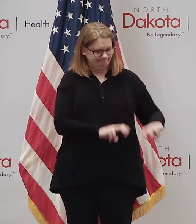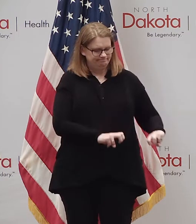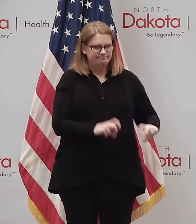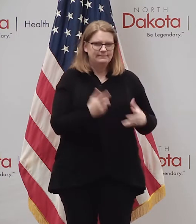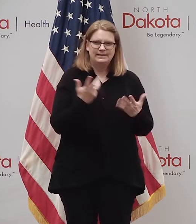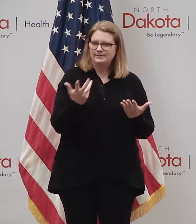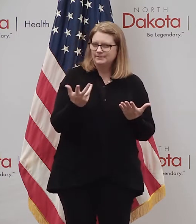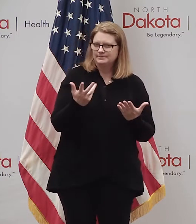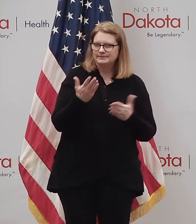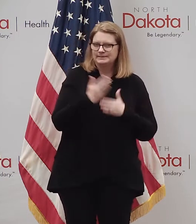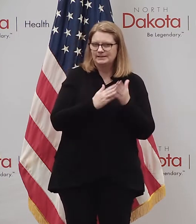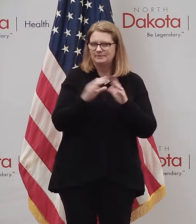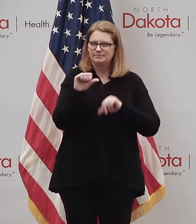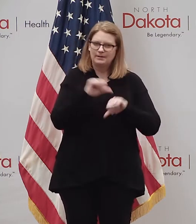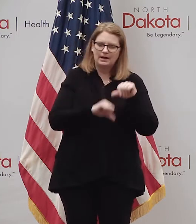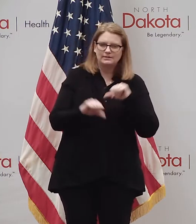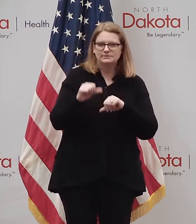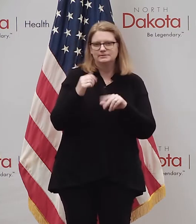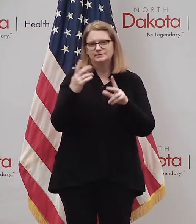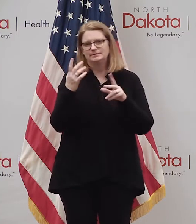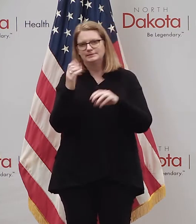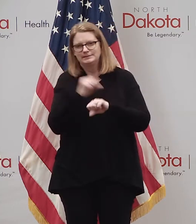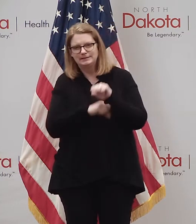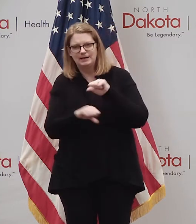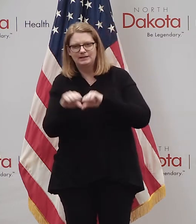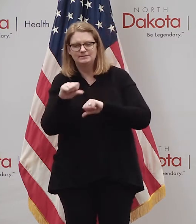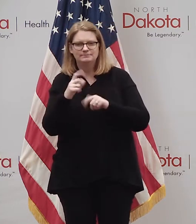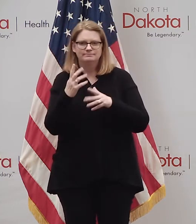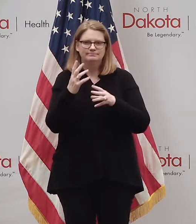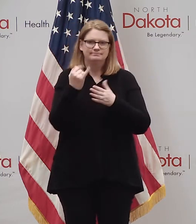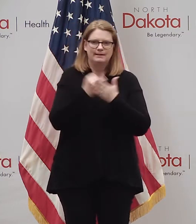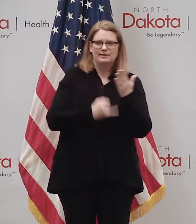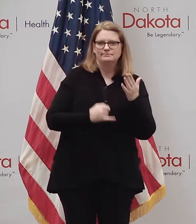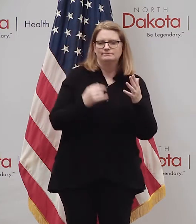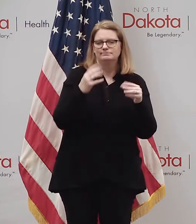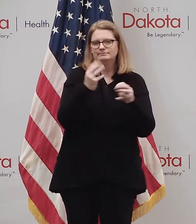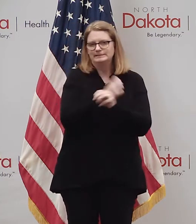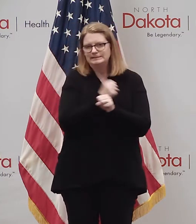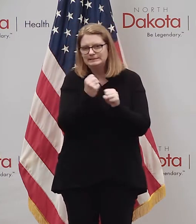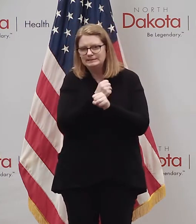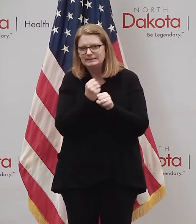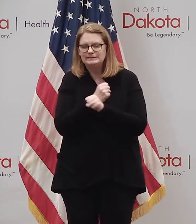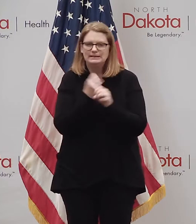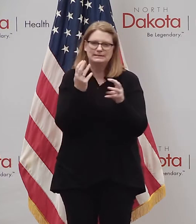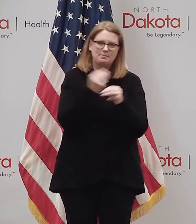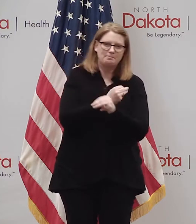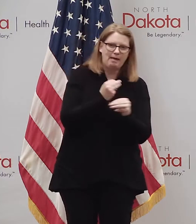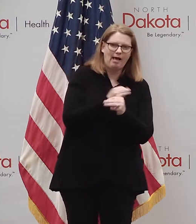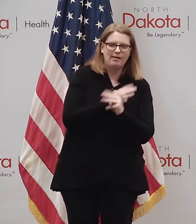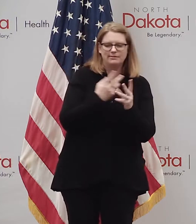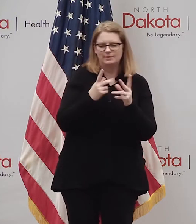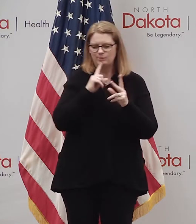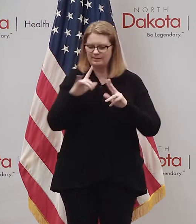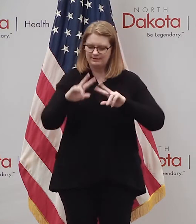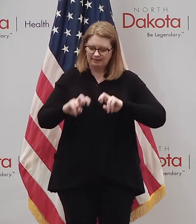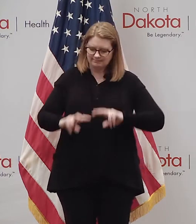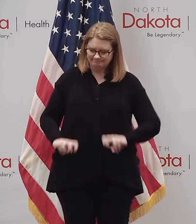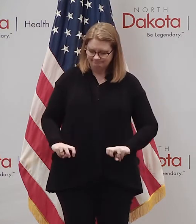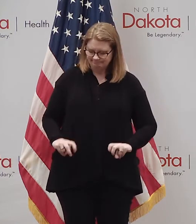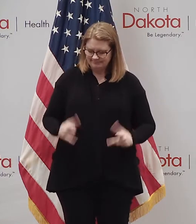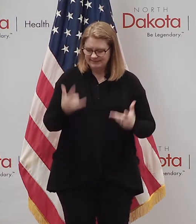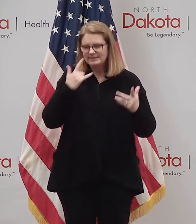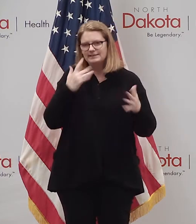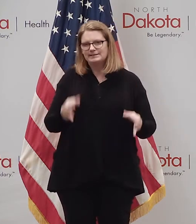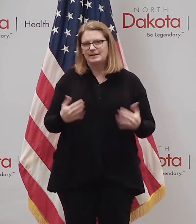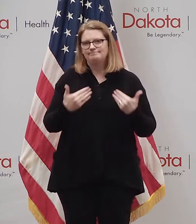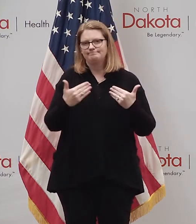science, some math, some statistics, and just some good judgment, some on the ground sense of how people are doing. And if we make a decision on